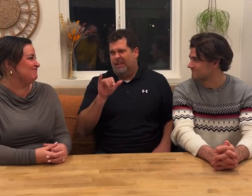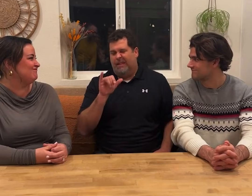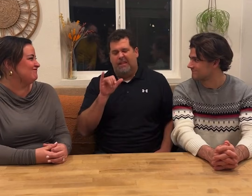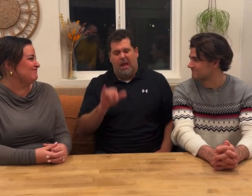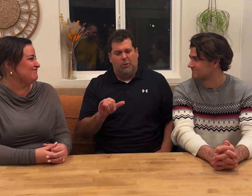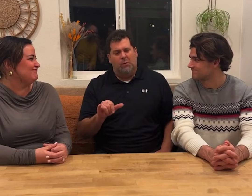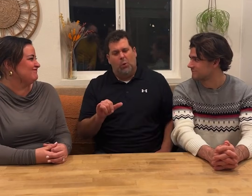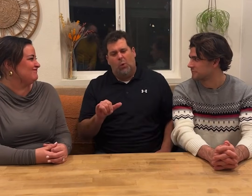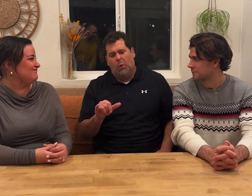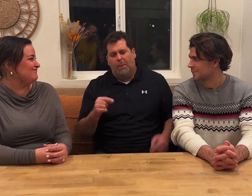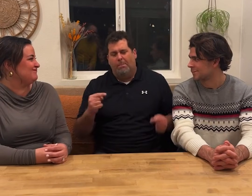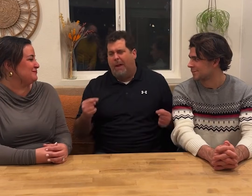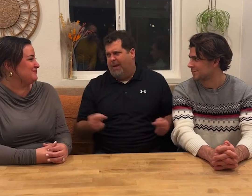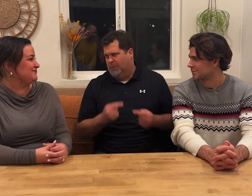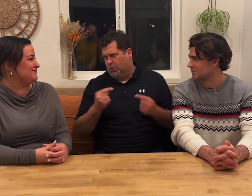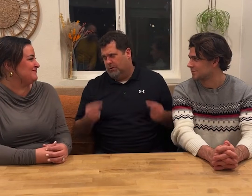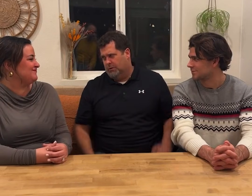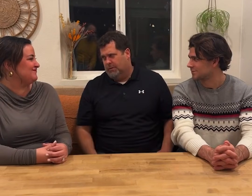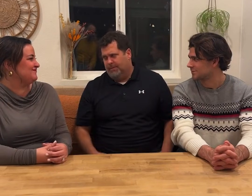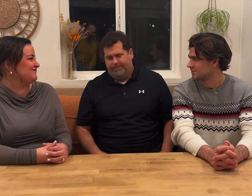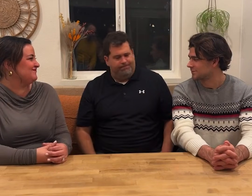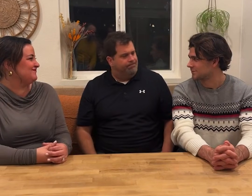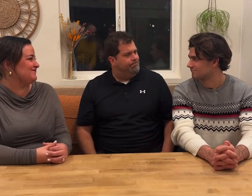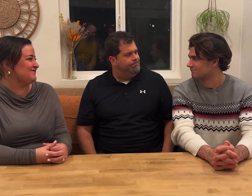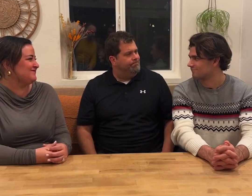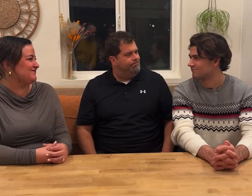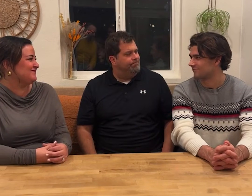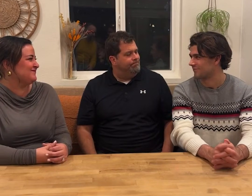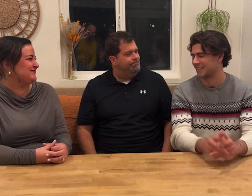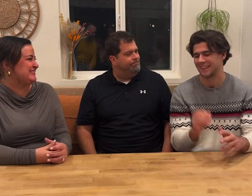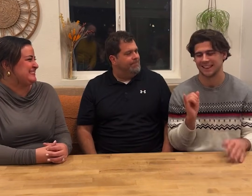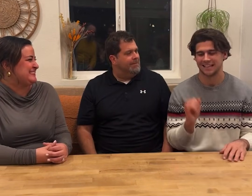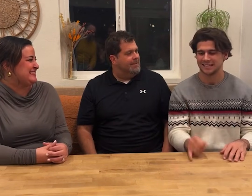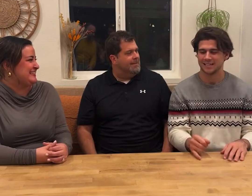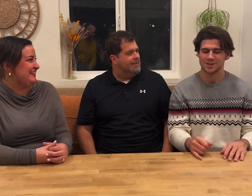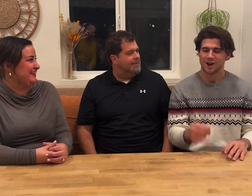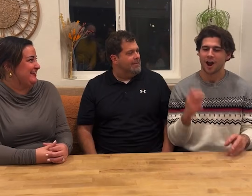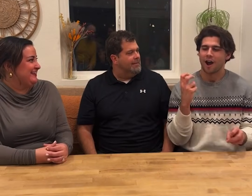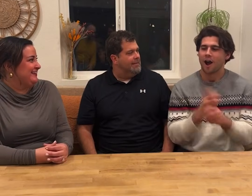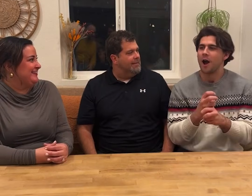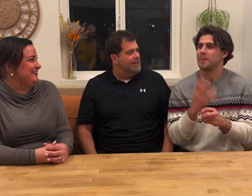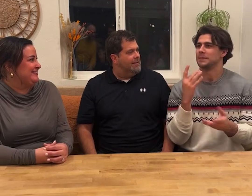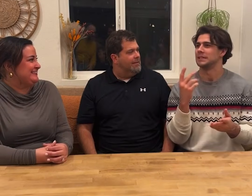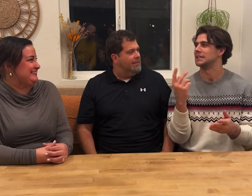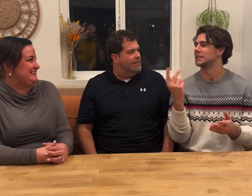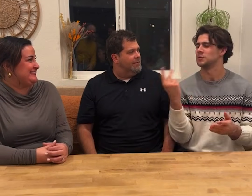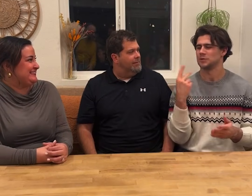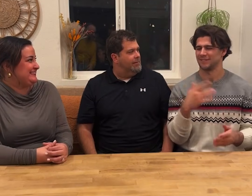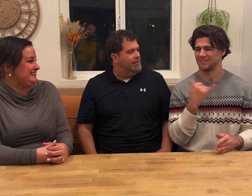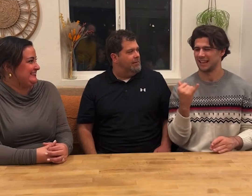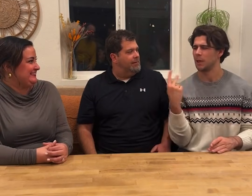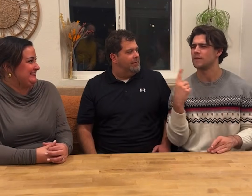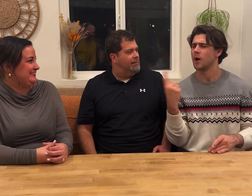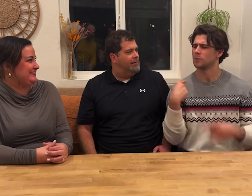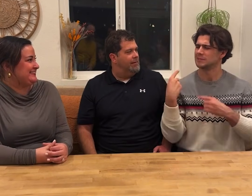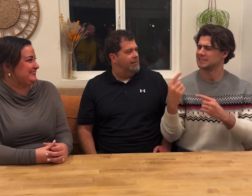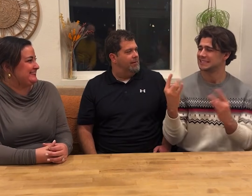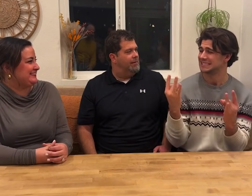Yeah. And that was painful. It was. It was so hard